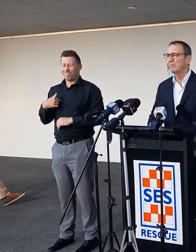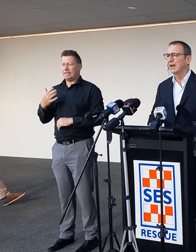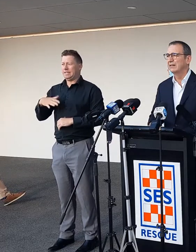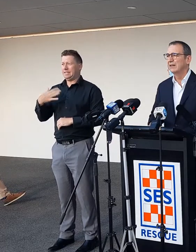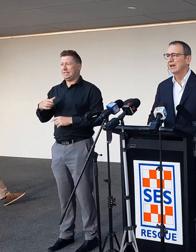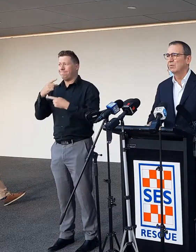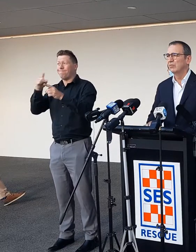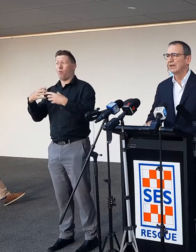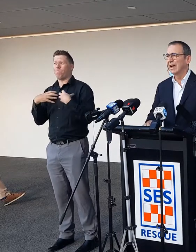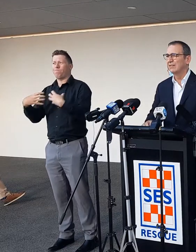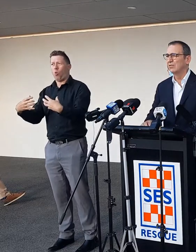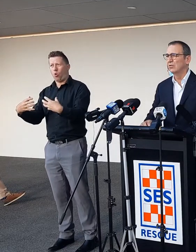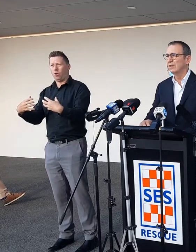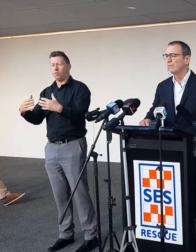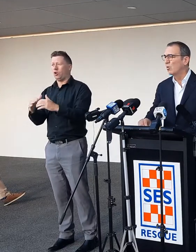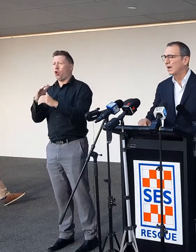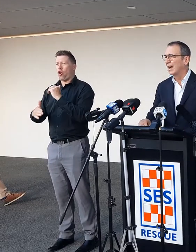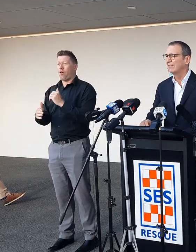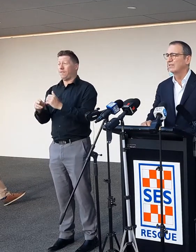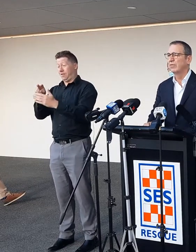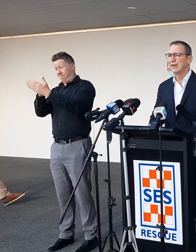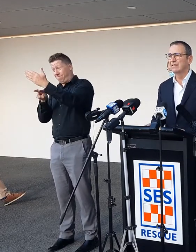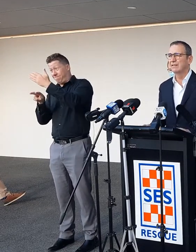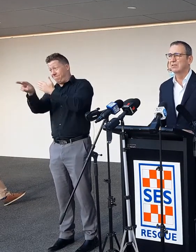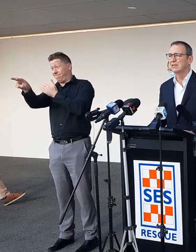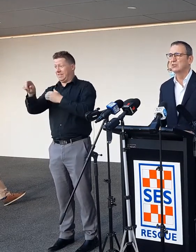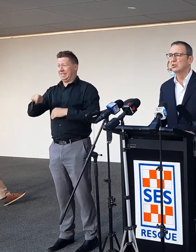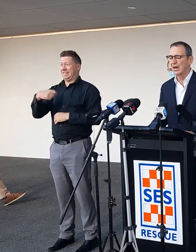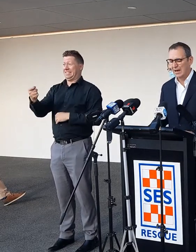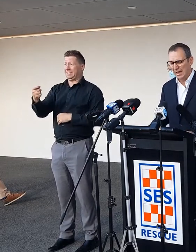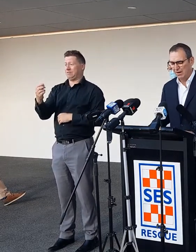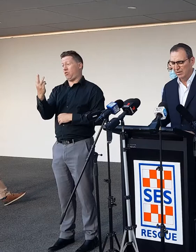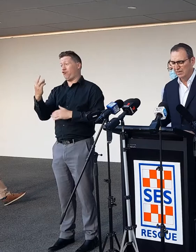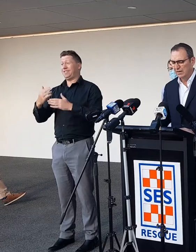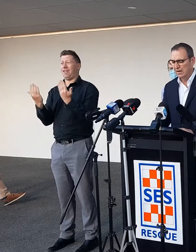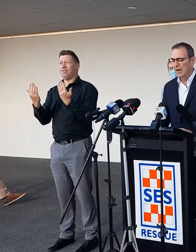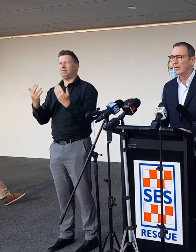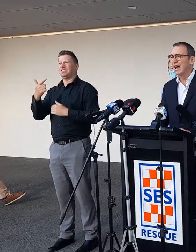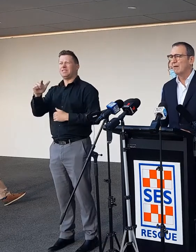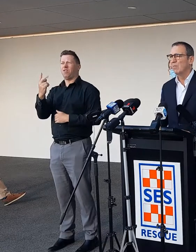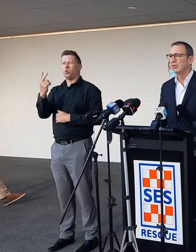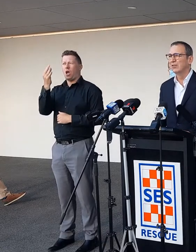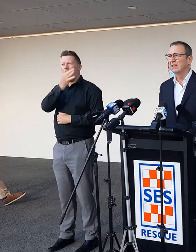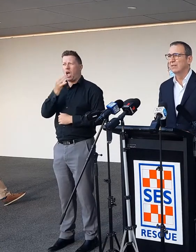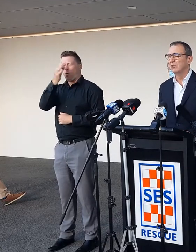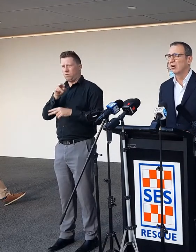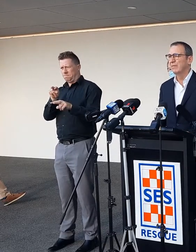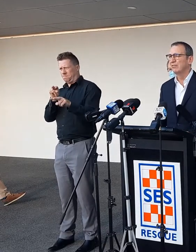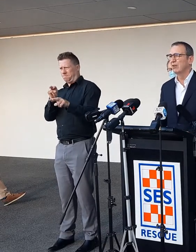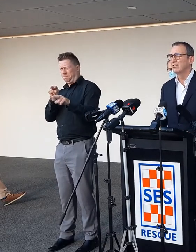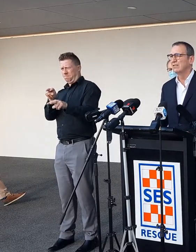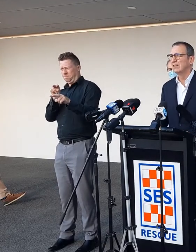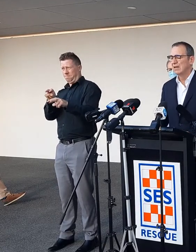further update with regards to the forecast for the next 72 hours. We are monitoring the